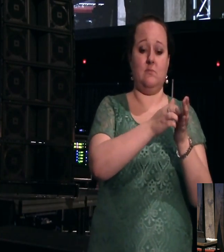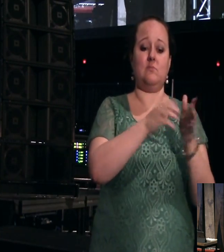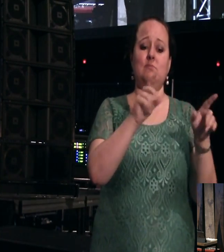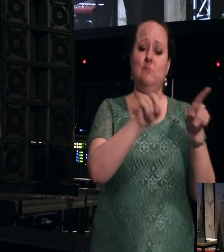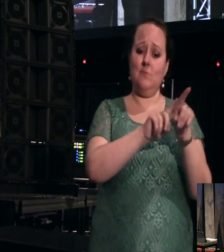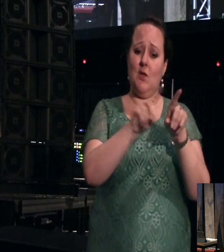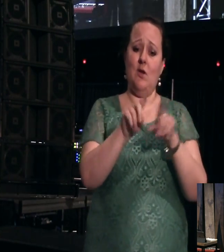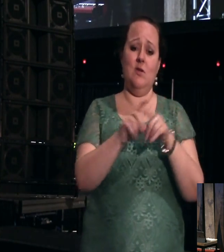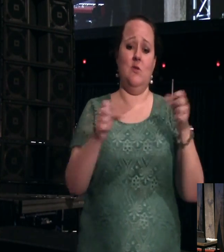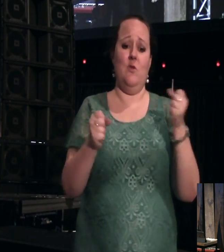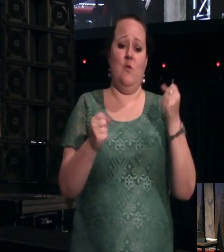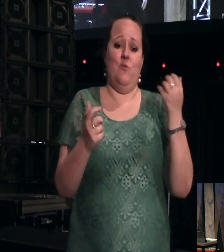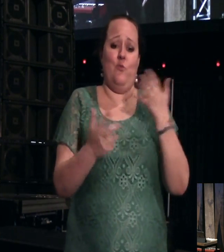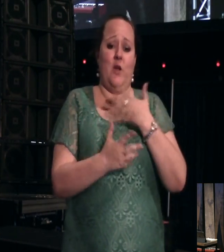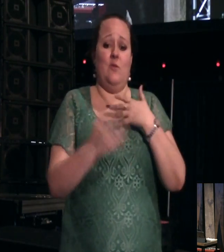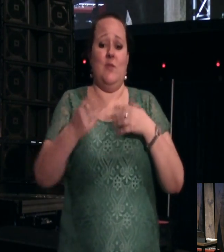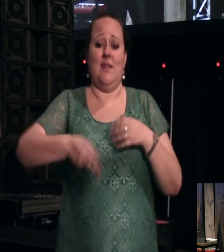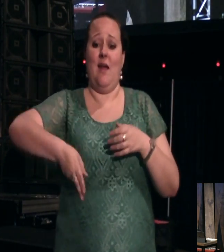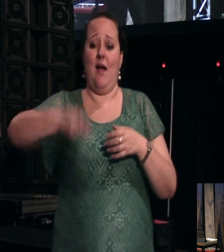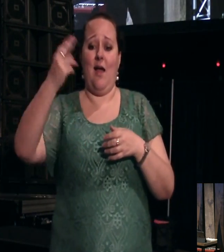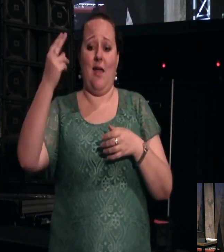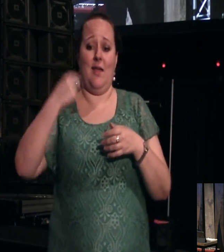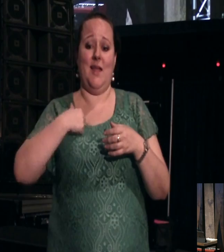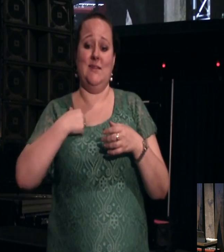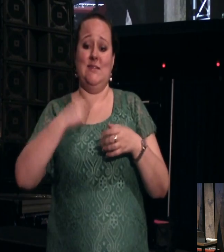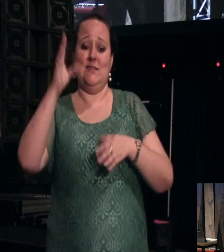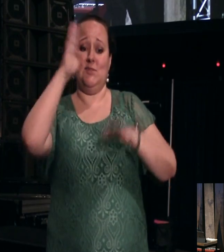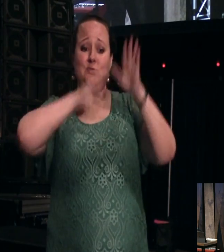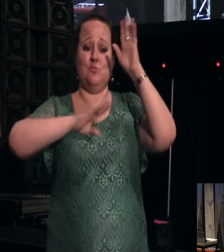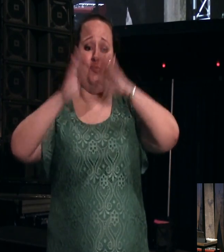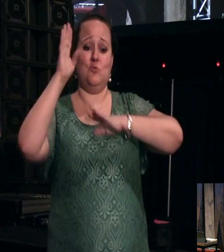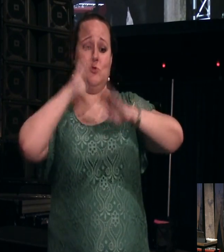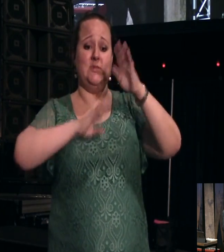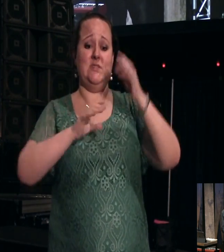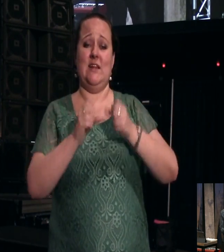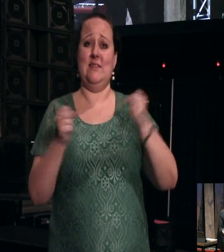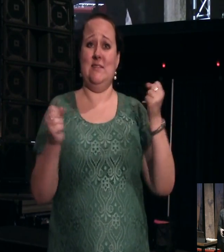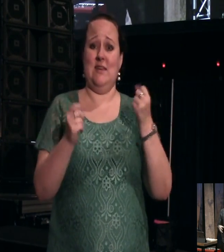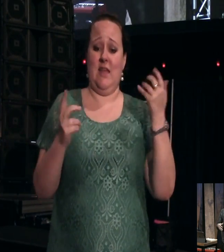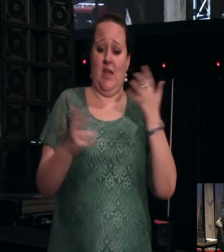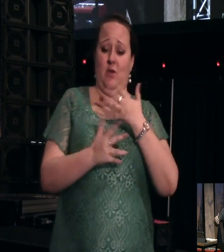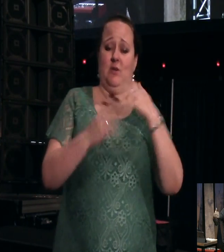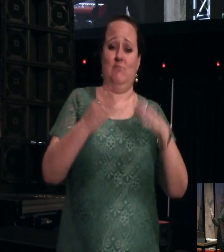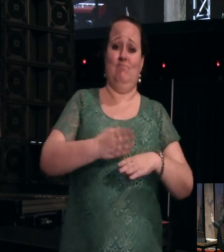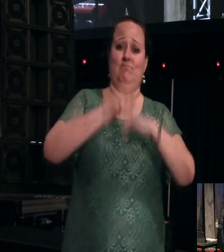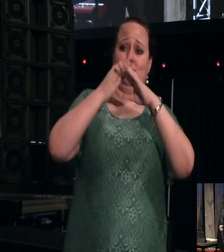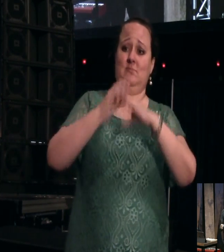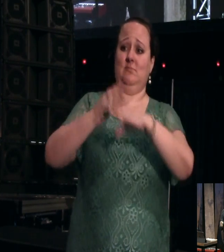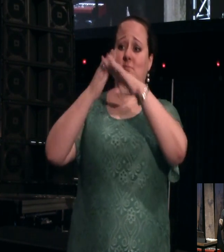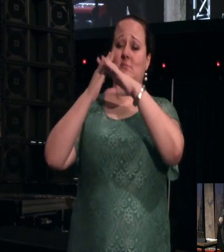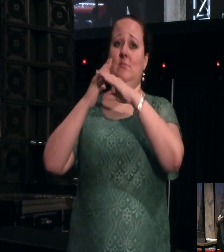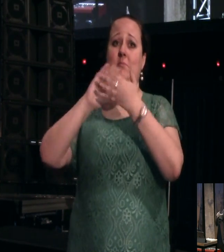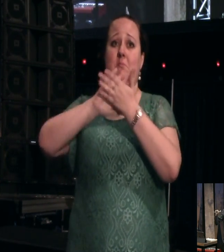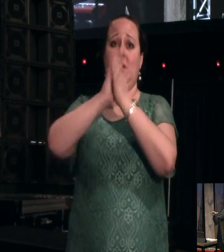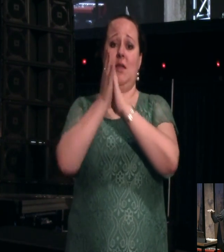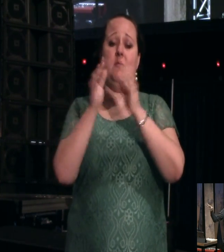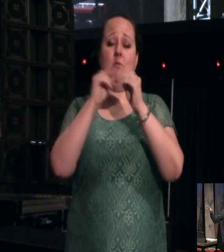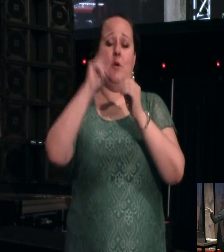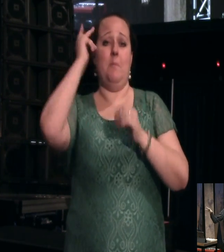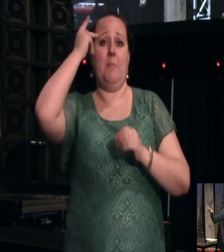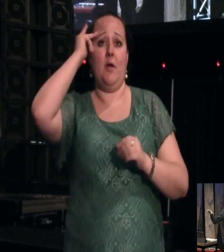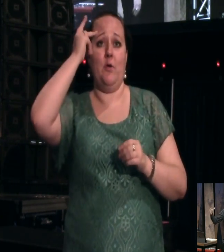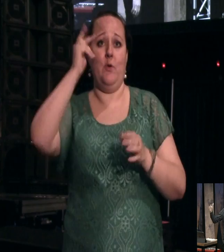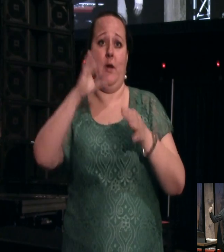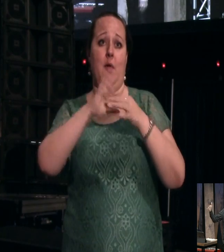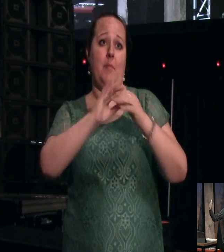Verse 5. They're afraid also of what is high, and terrors are in the way. Man, the older you get, the more fearful of